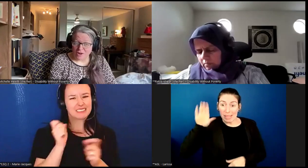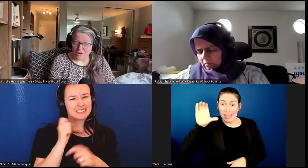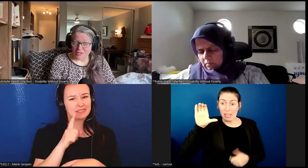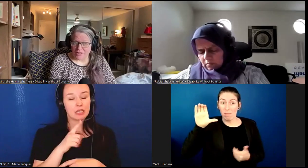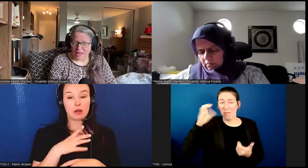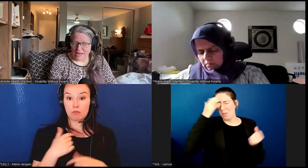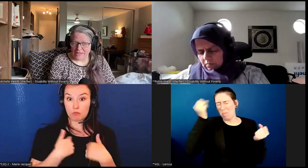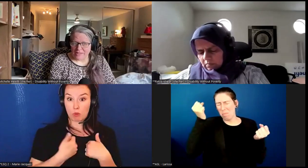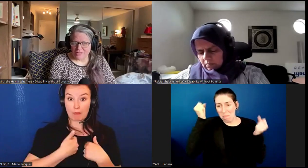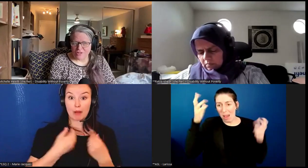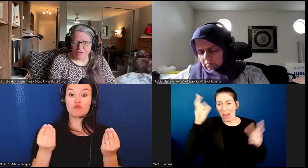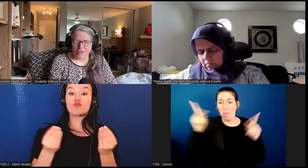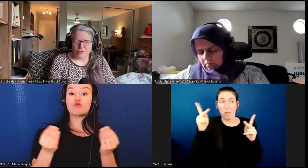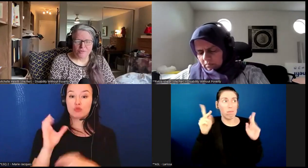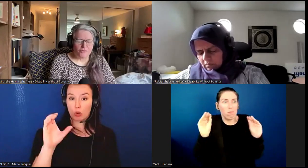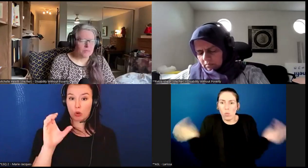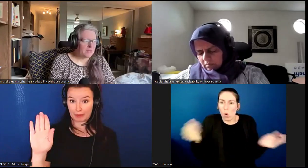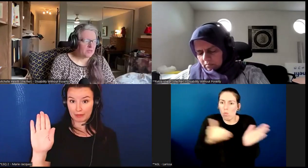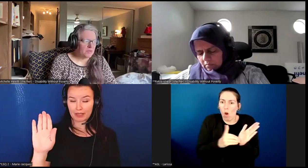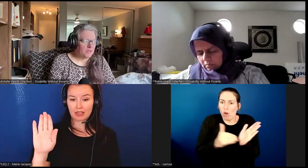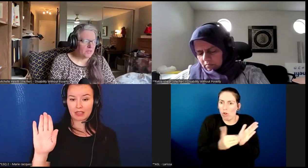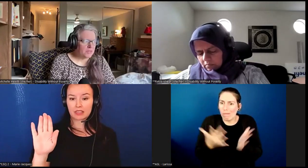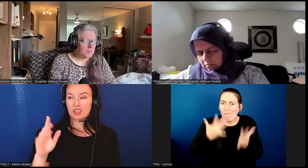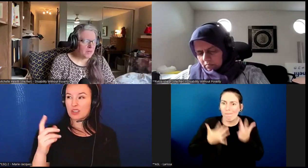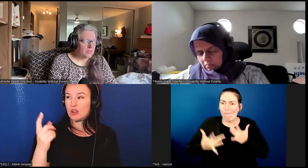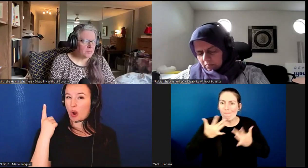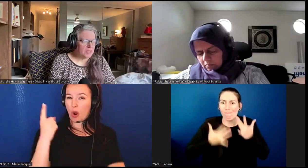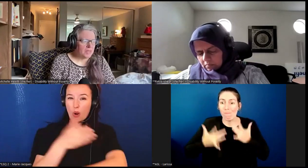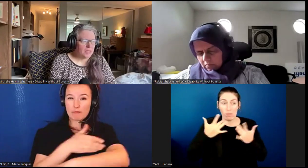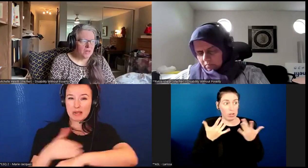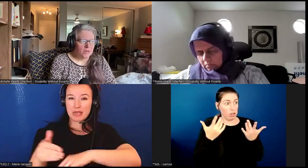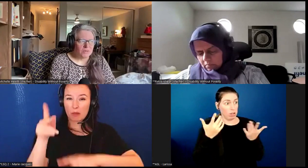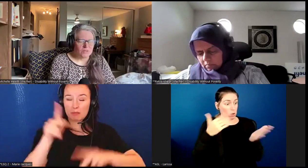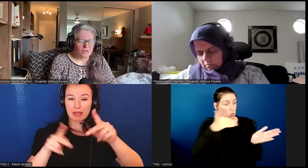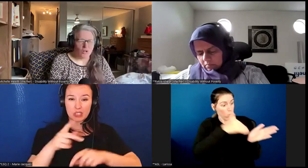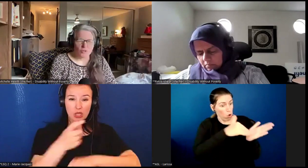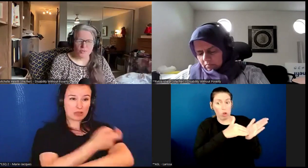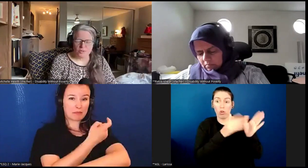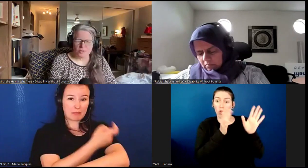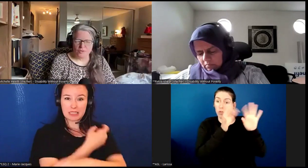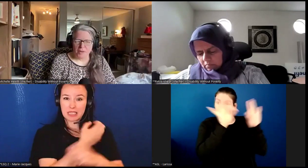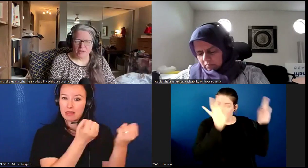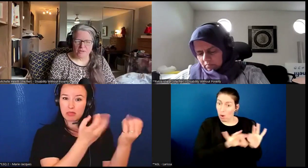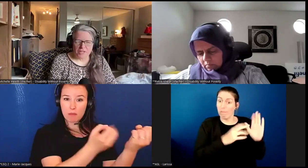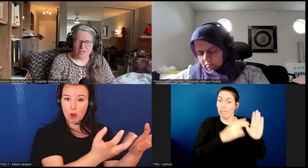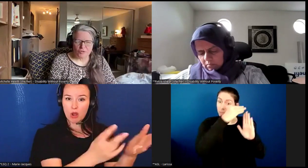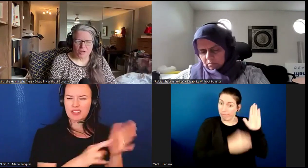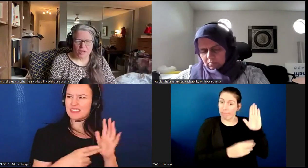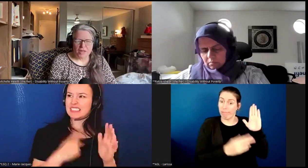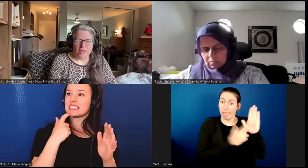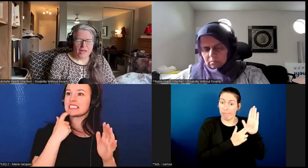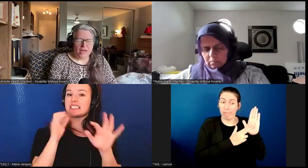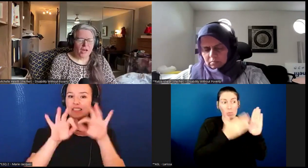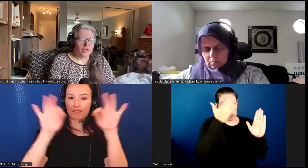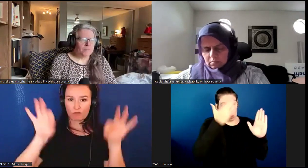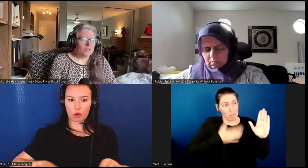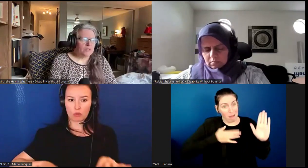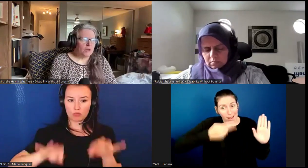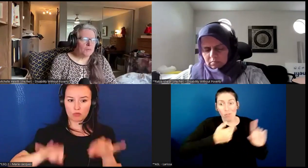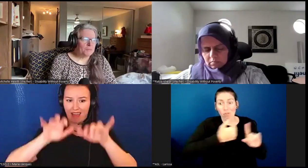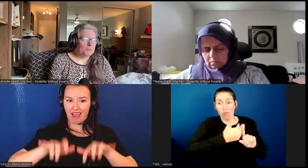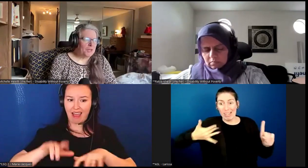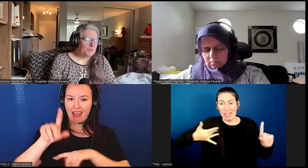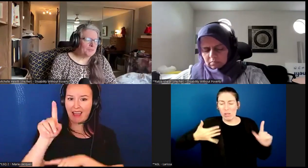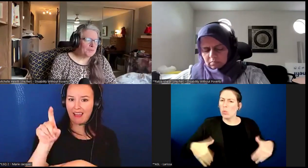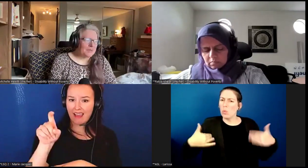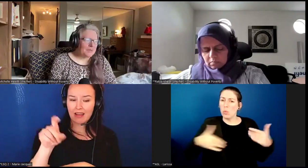without a doctor, and it's not, the forms have to be filled in by somebody who is knowledgeable of your medical history.